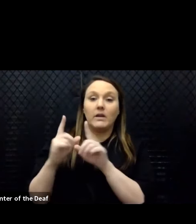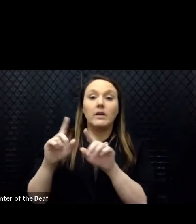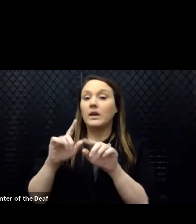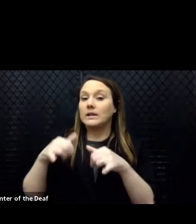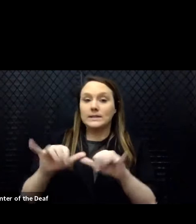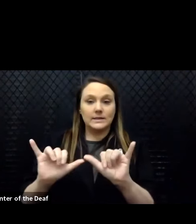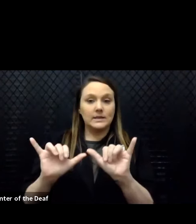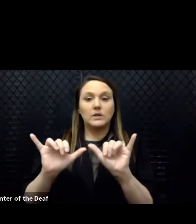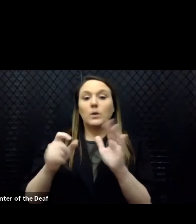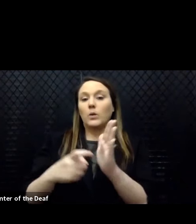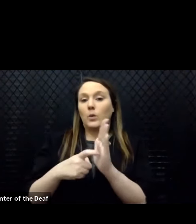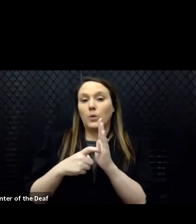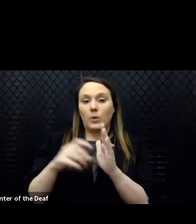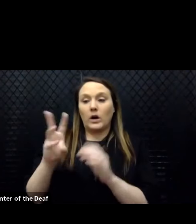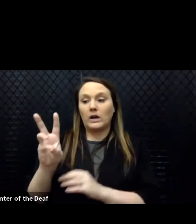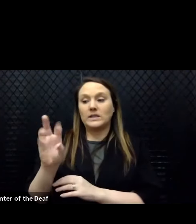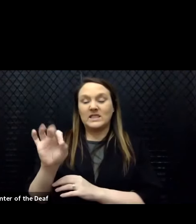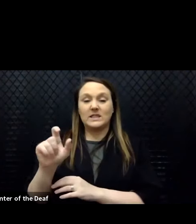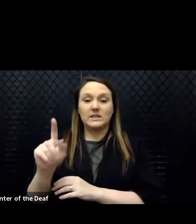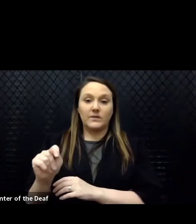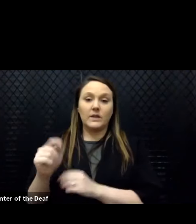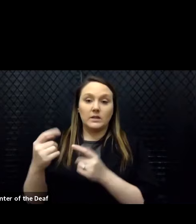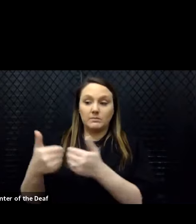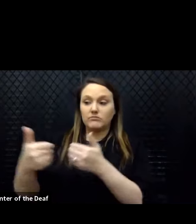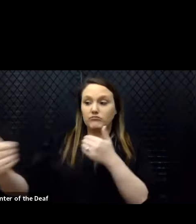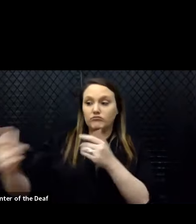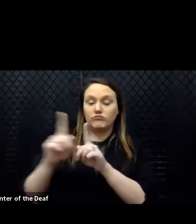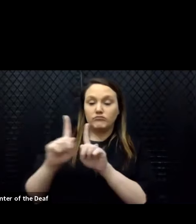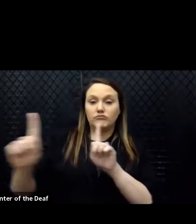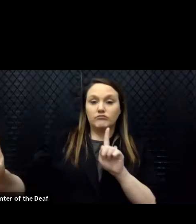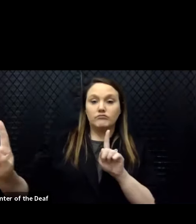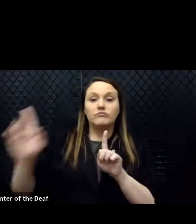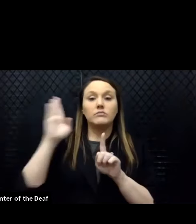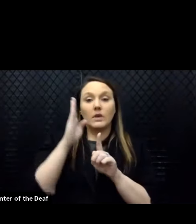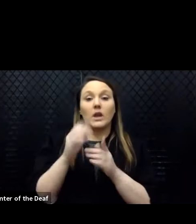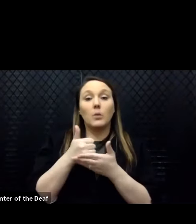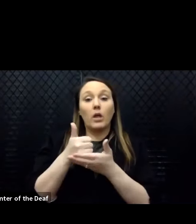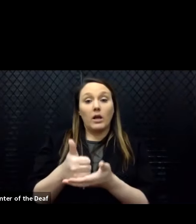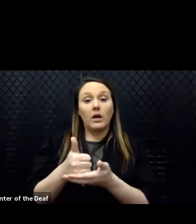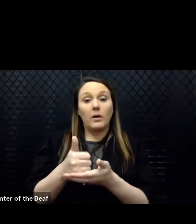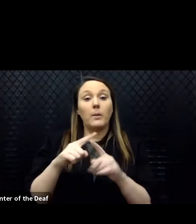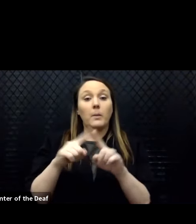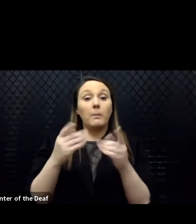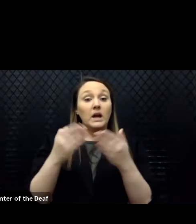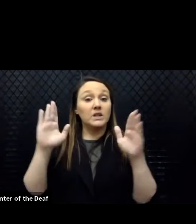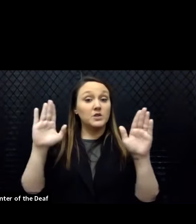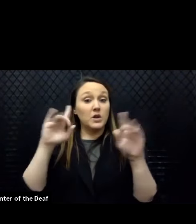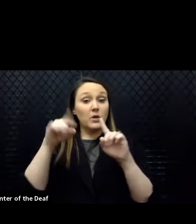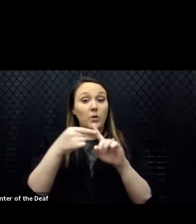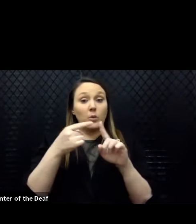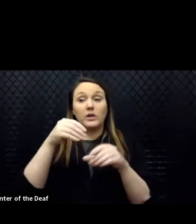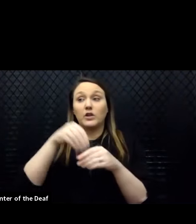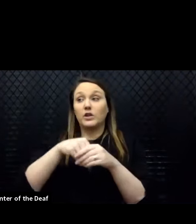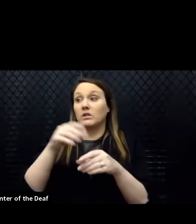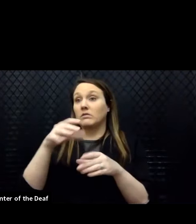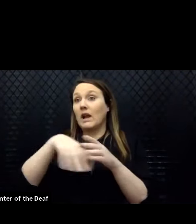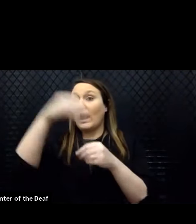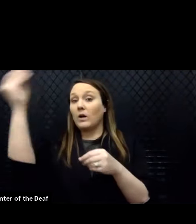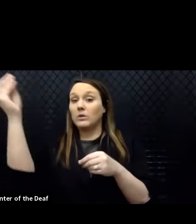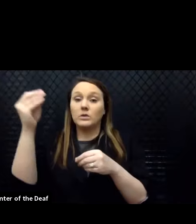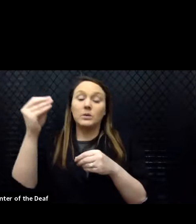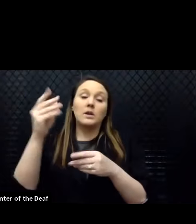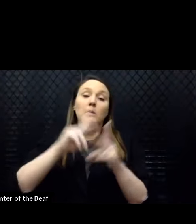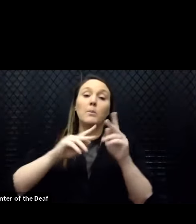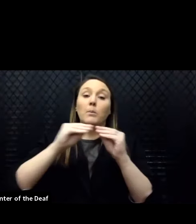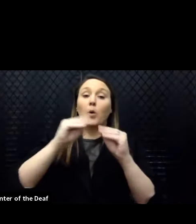6 feet between you and other people as well. And that'll help. But in general, when you're out in public, because we are opening up more and more people are getting